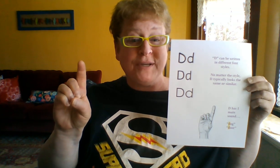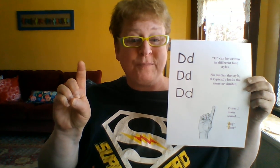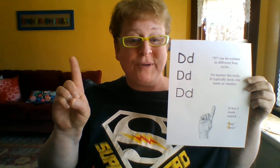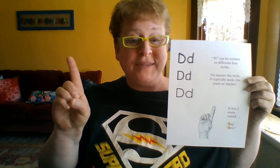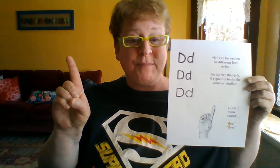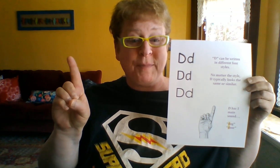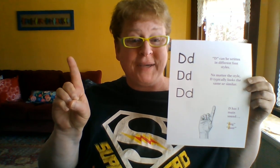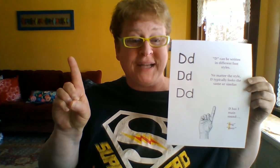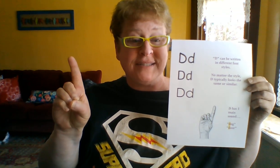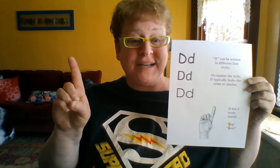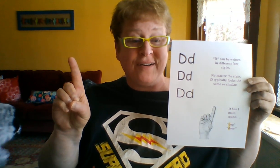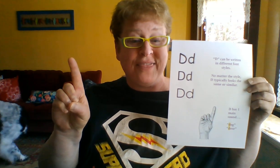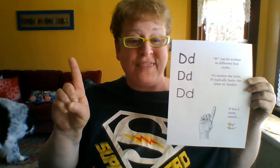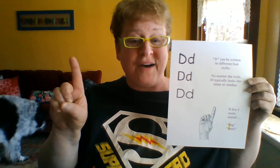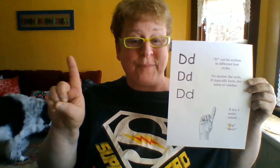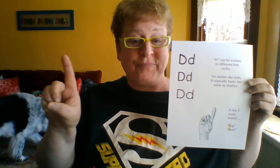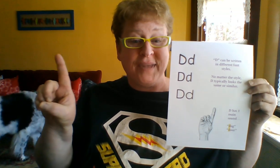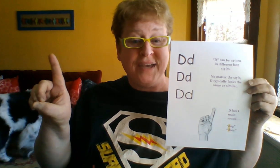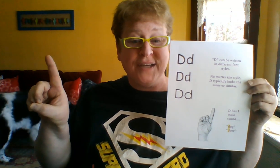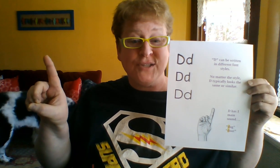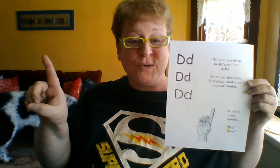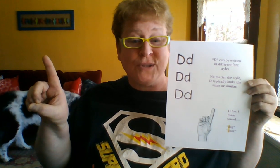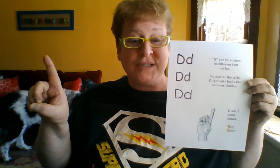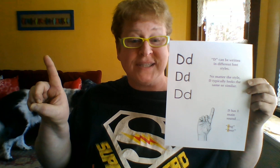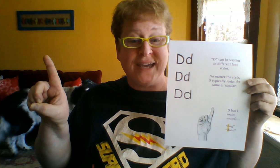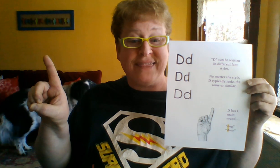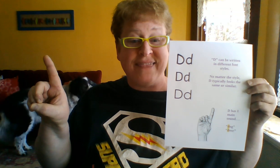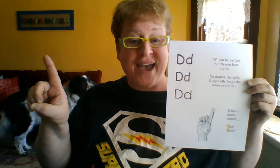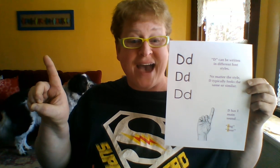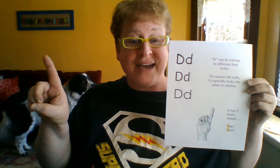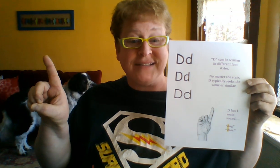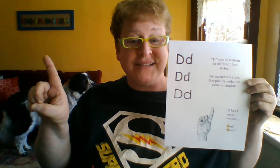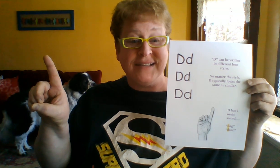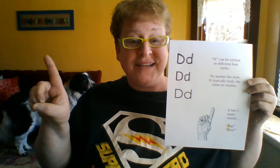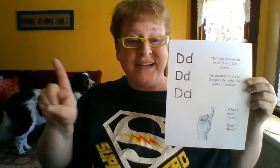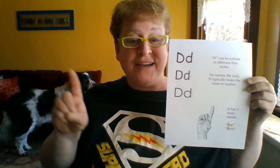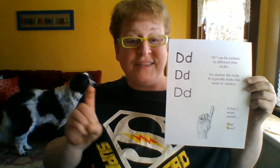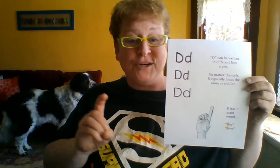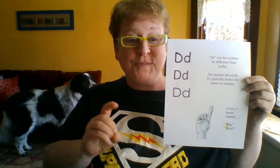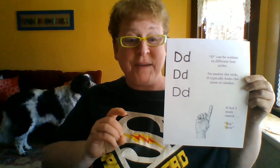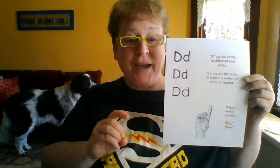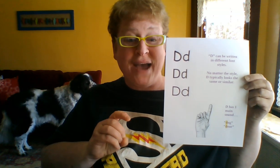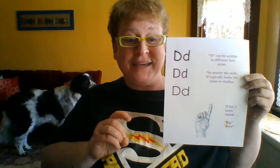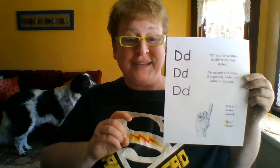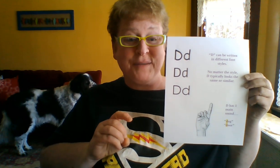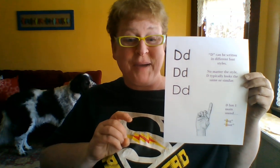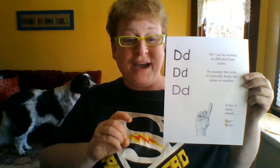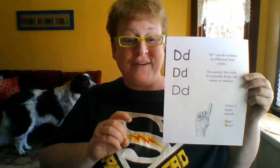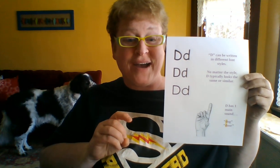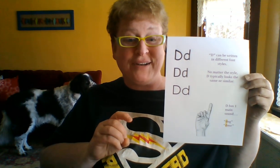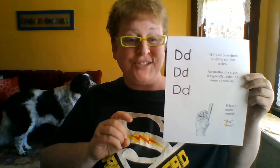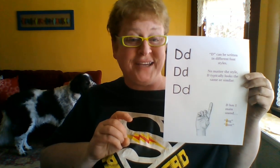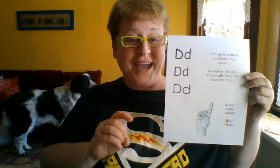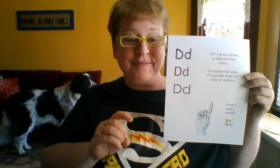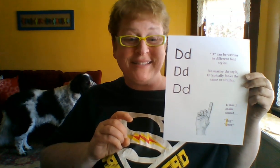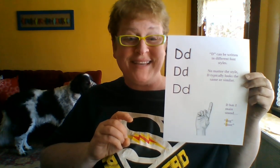put them up against our thumb. So it looks like that. And there's my Maggie in the background. She came to say